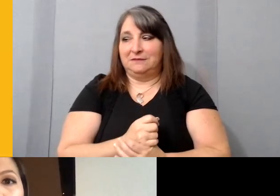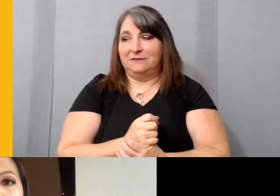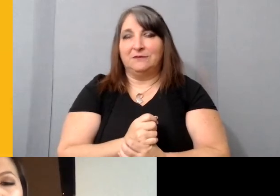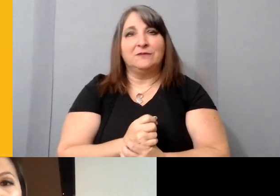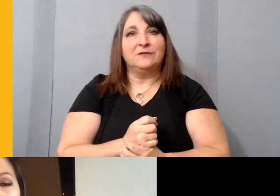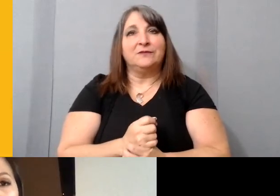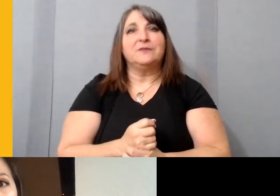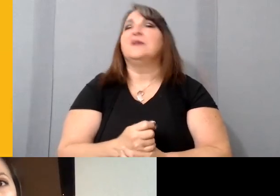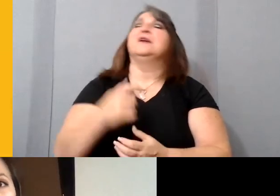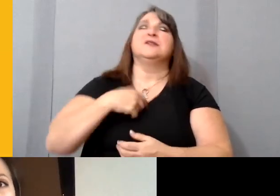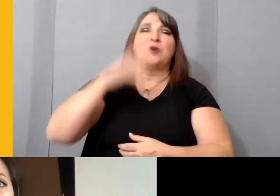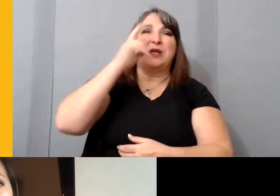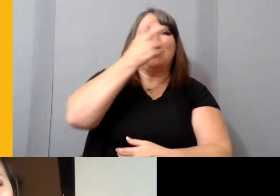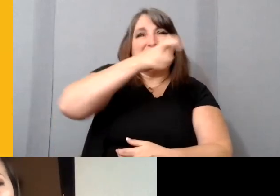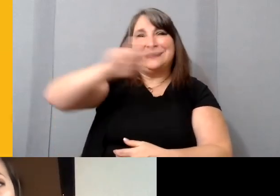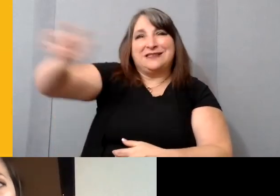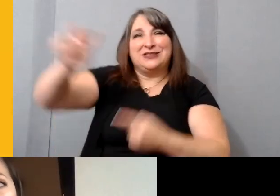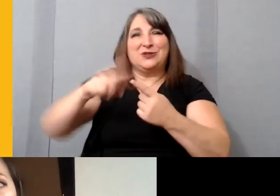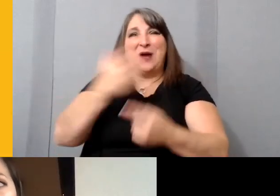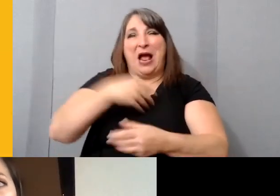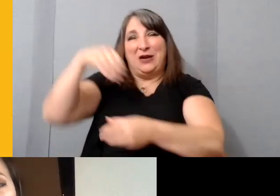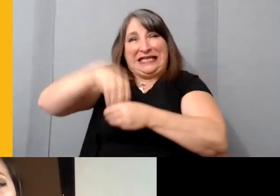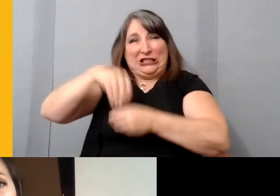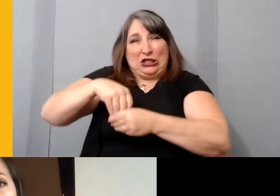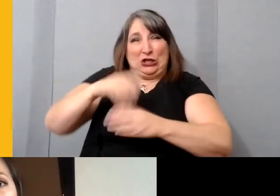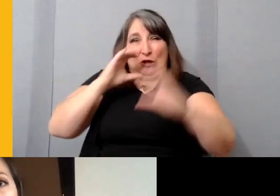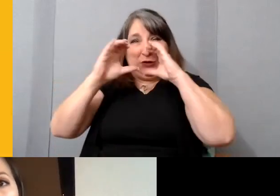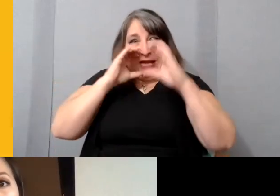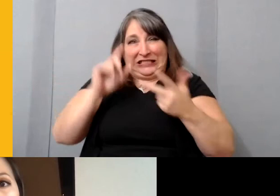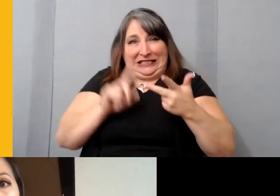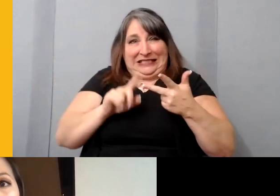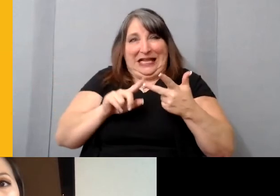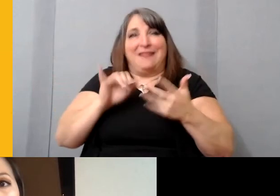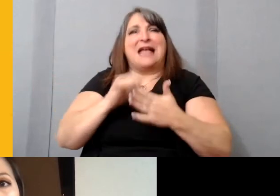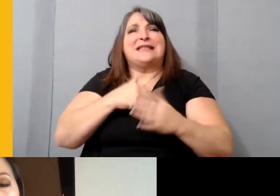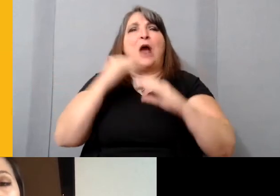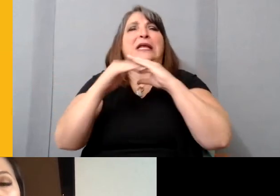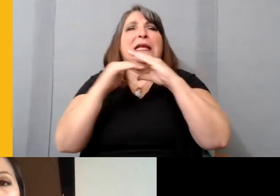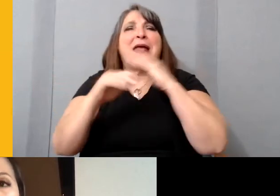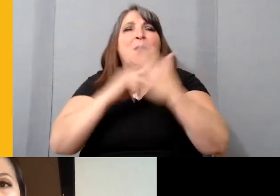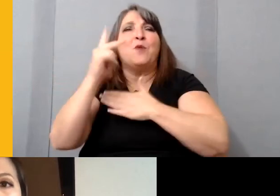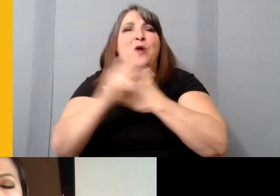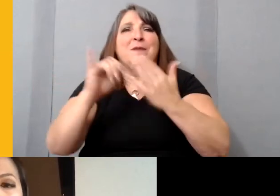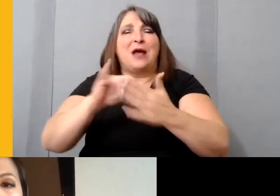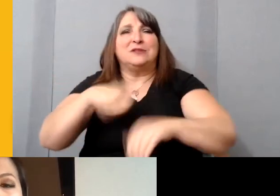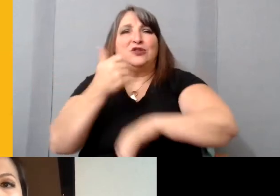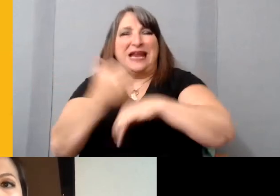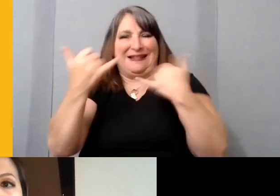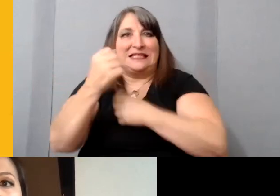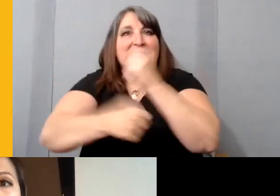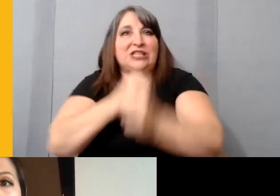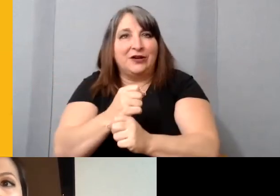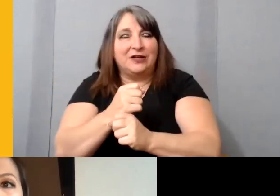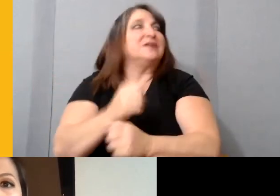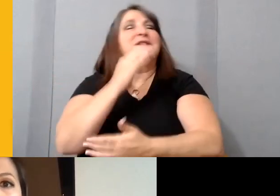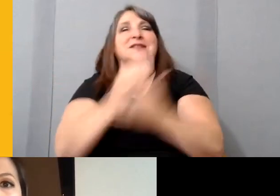So we'll transition over to our internal communications, which mainly focuses on our email program that was created at the beginning of this year. Some of our